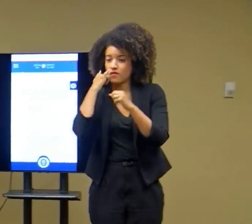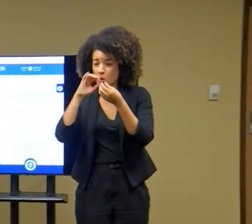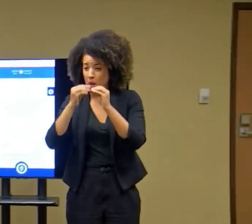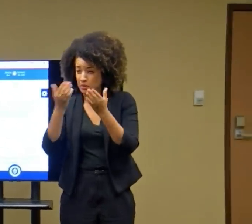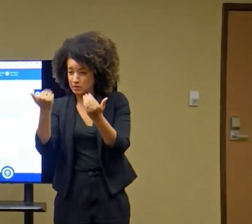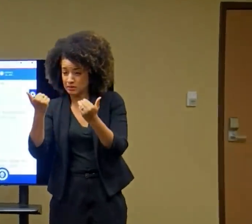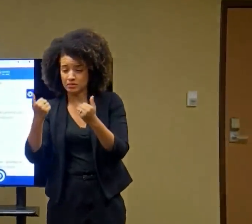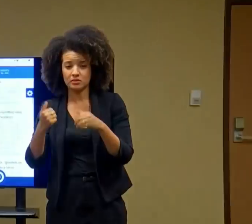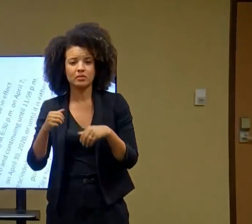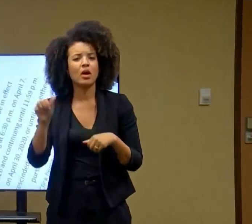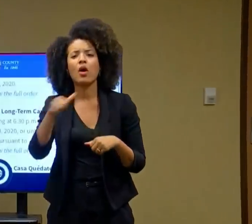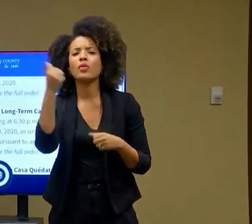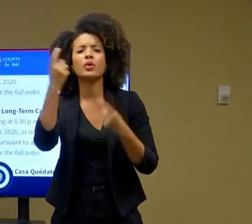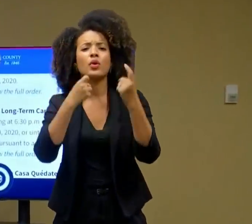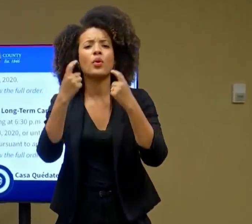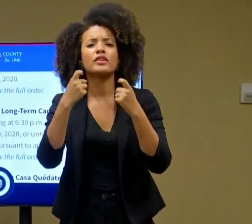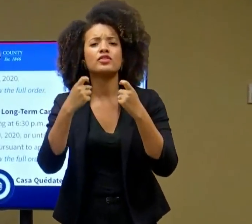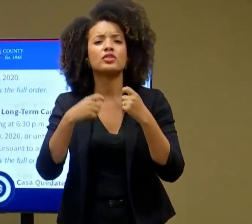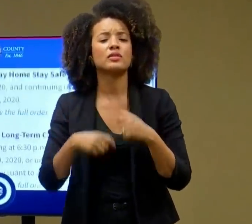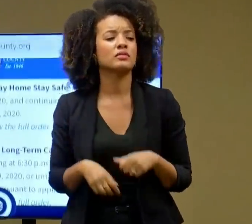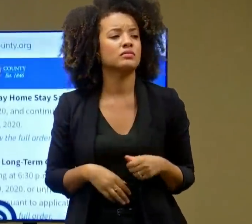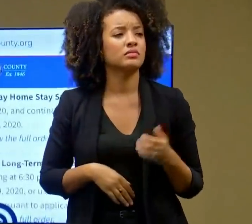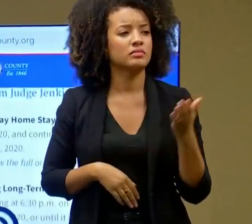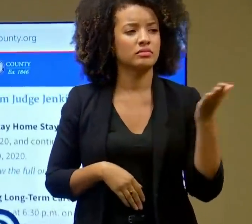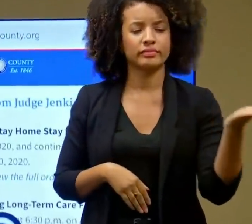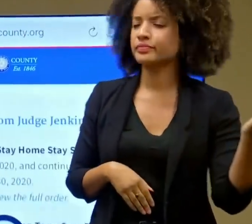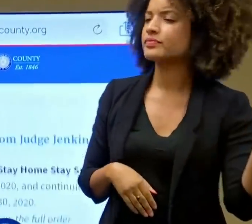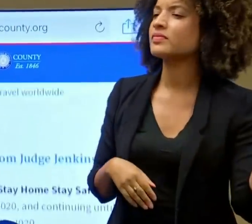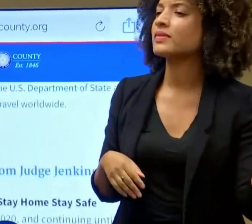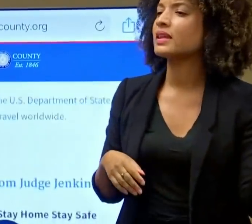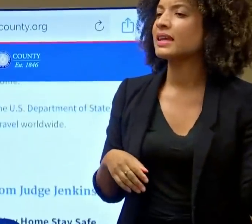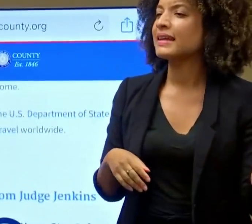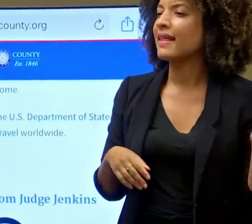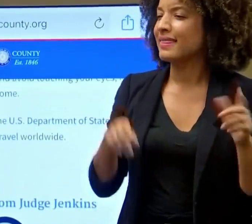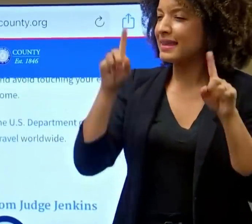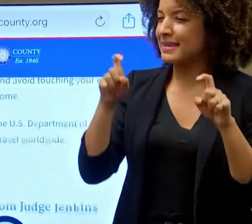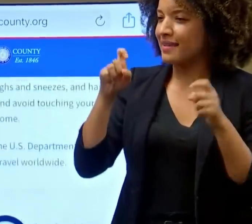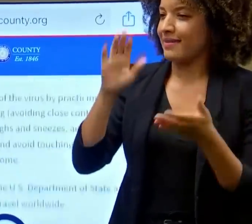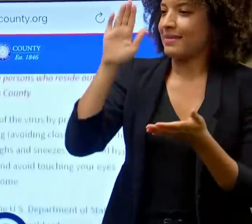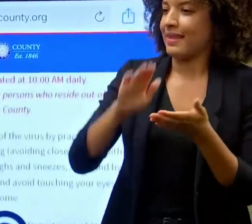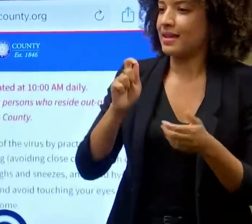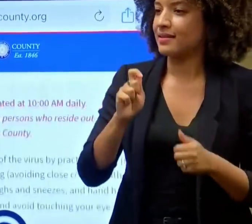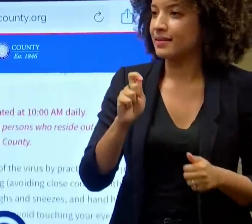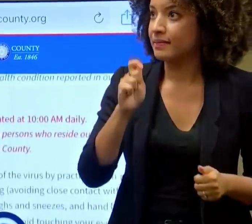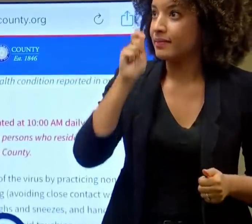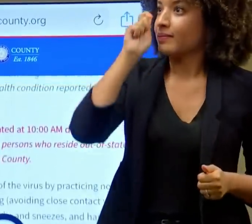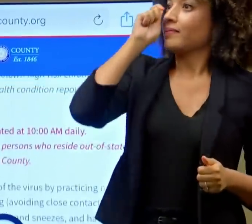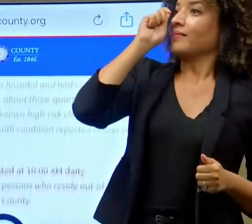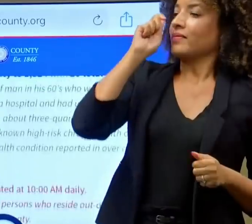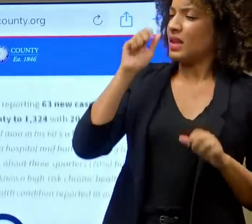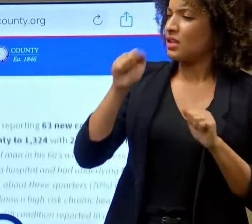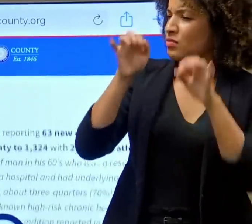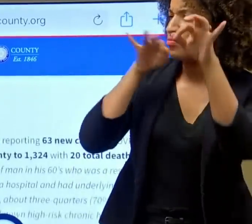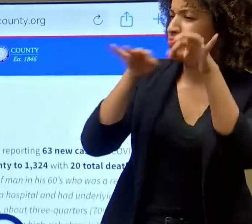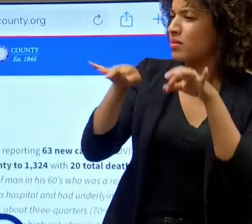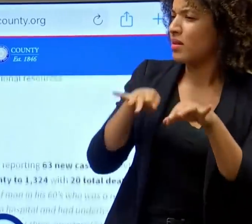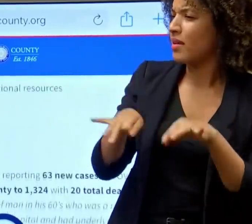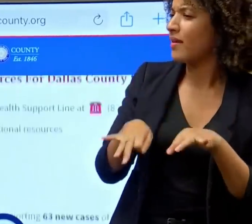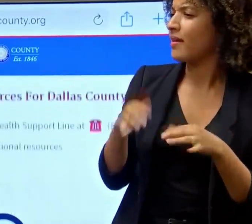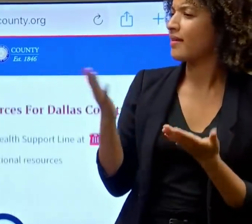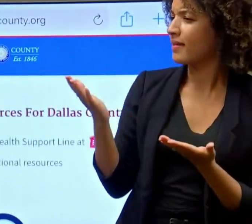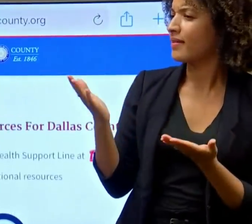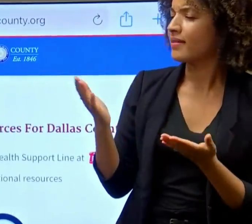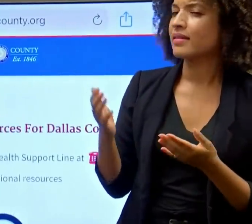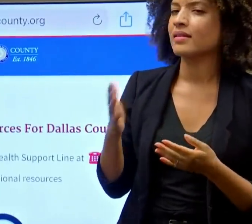questions before we wrap up today? The less invasive tests, can you maybe expound upon that at all? Sure. Because, yes,